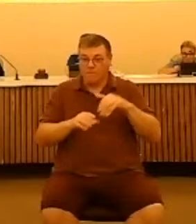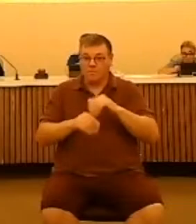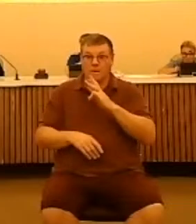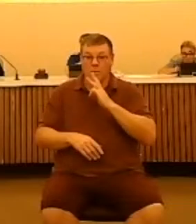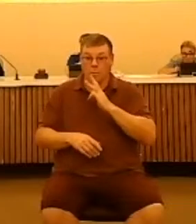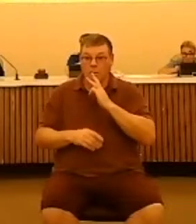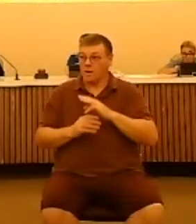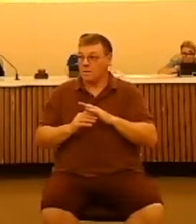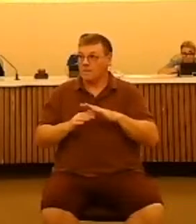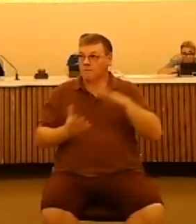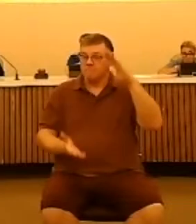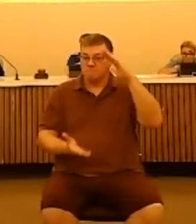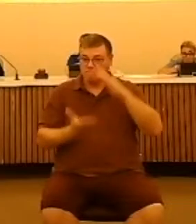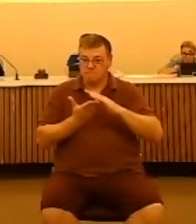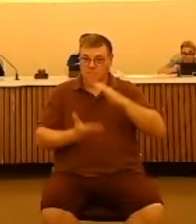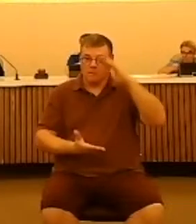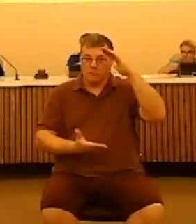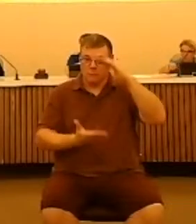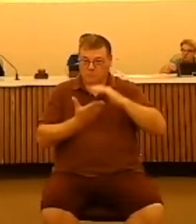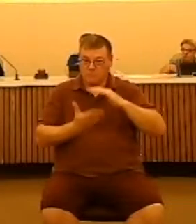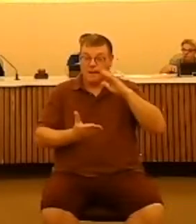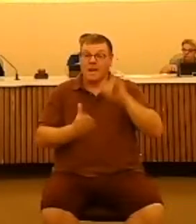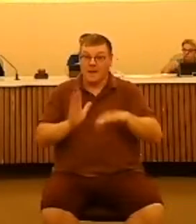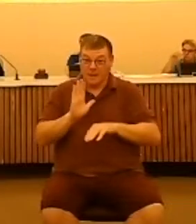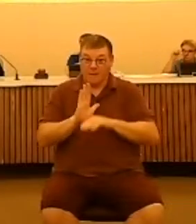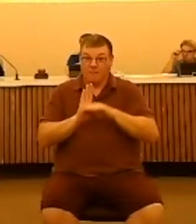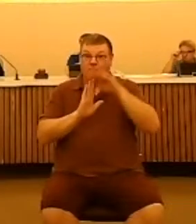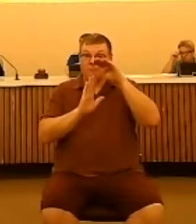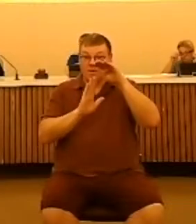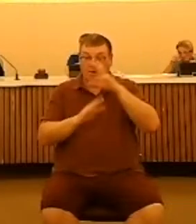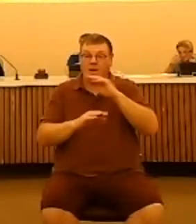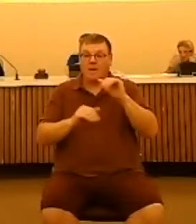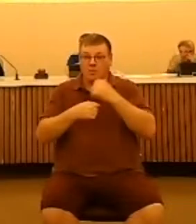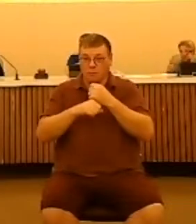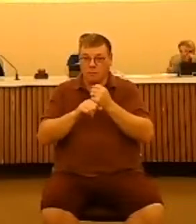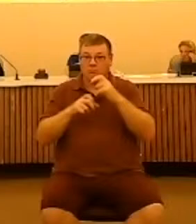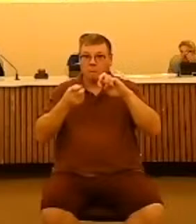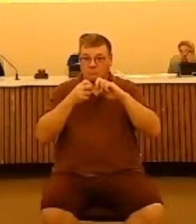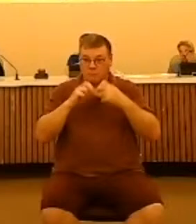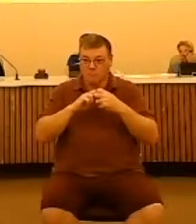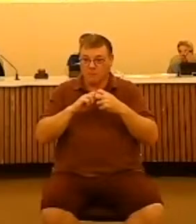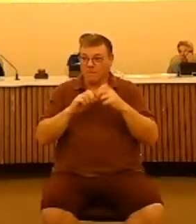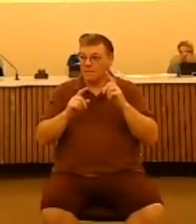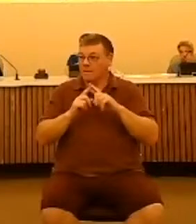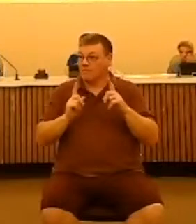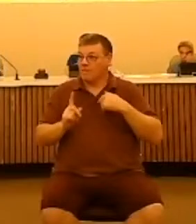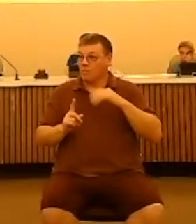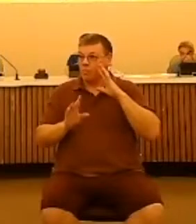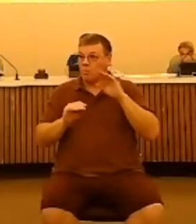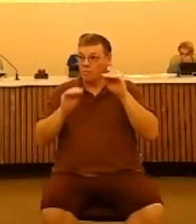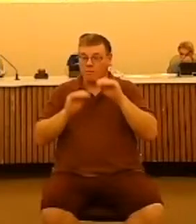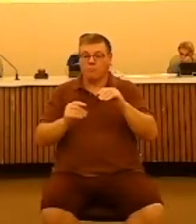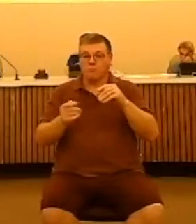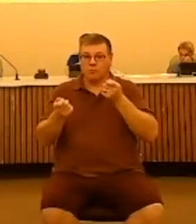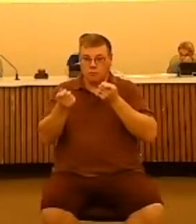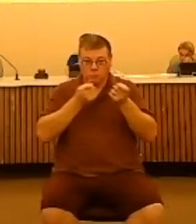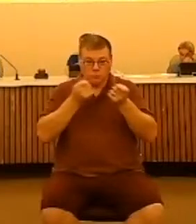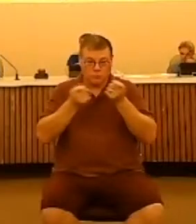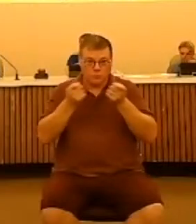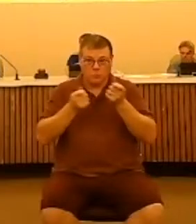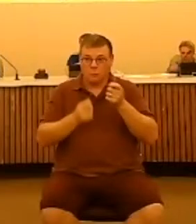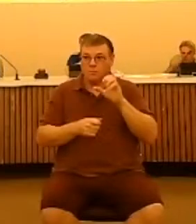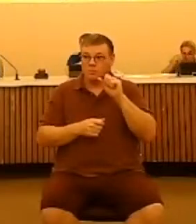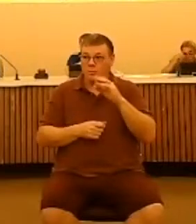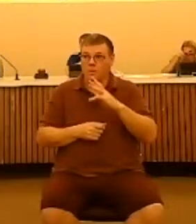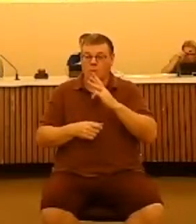pond fluctuates and it could fill and it could create some issues. What we'll put in is control. So the water